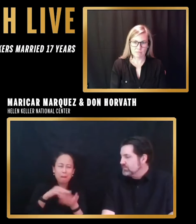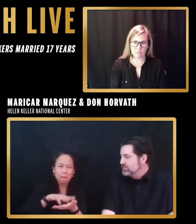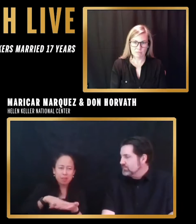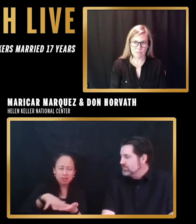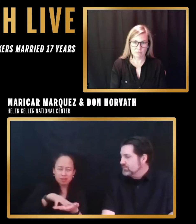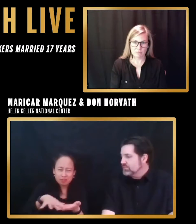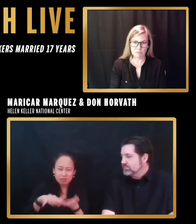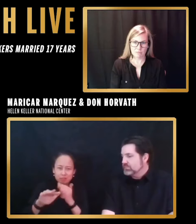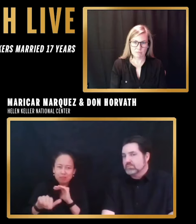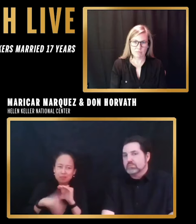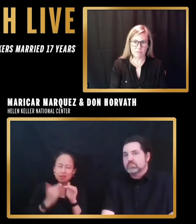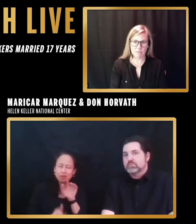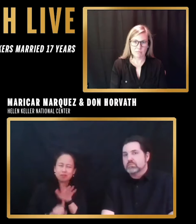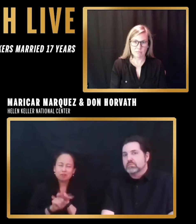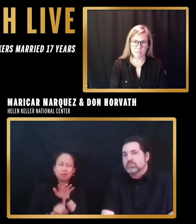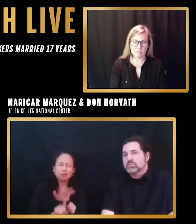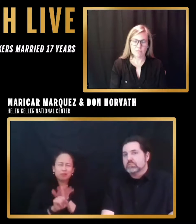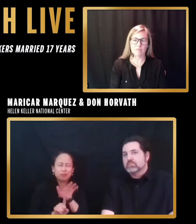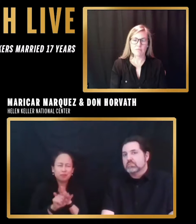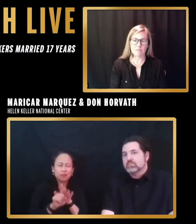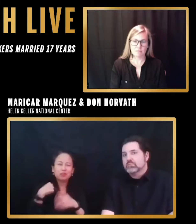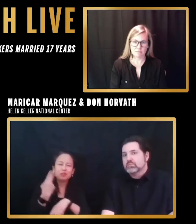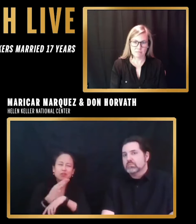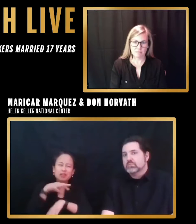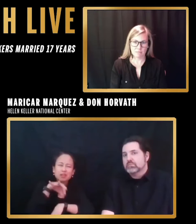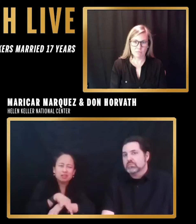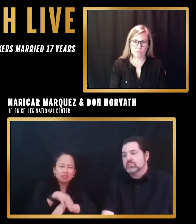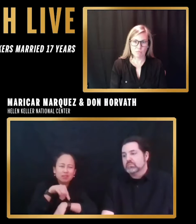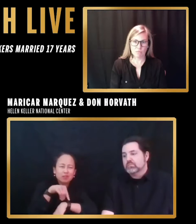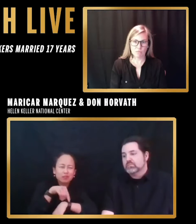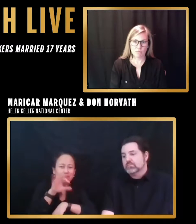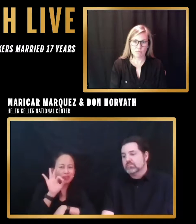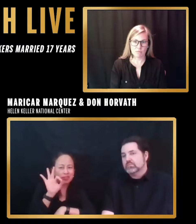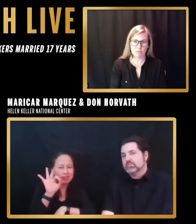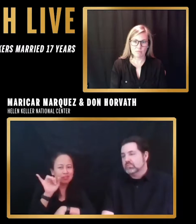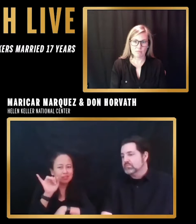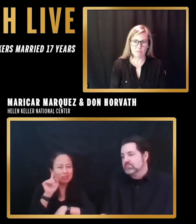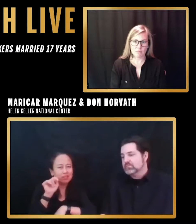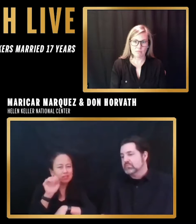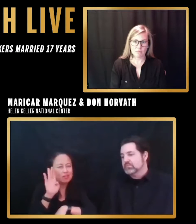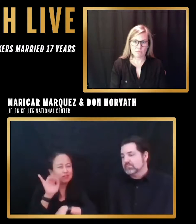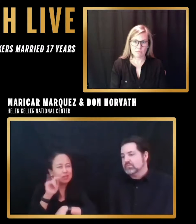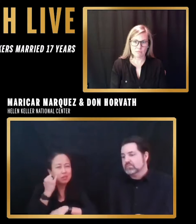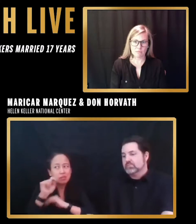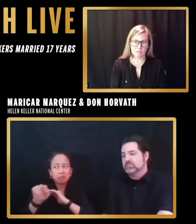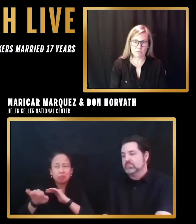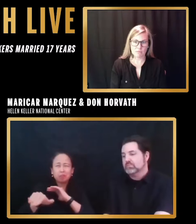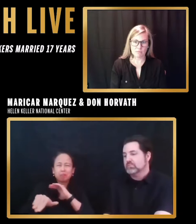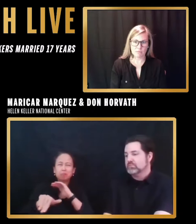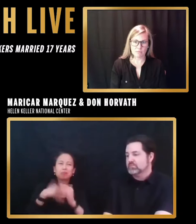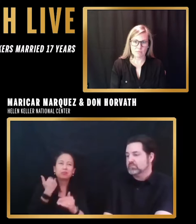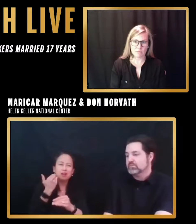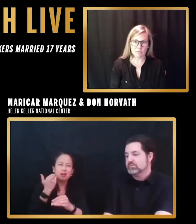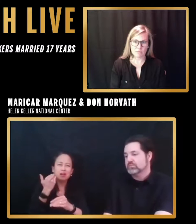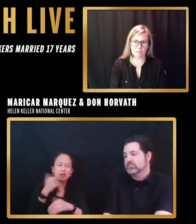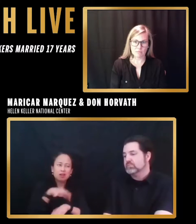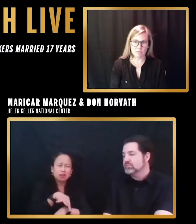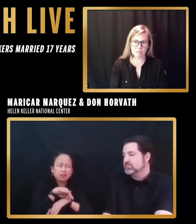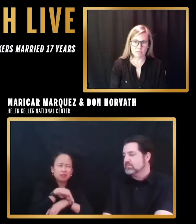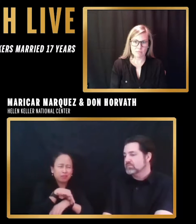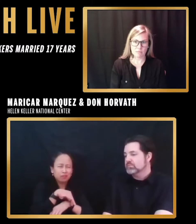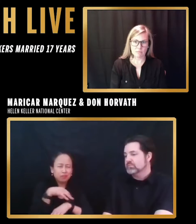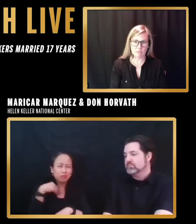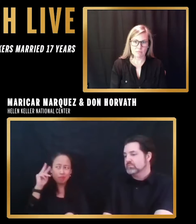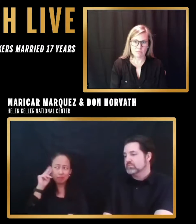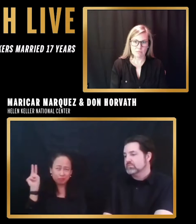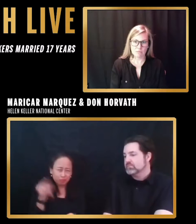me, but the interpreters have been emailing me so I can read in real time on my email what is being talked